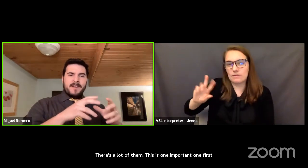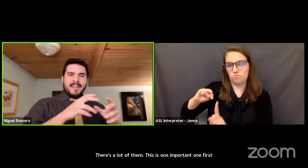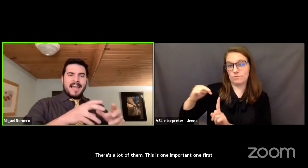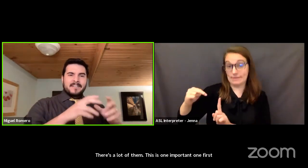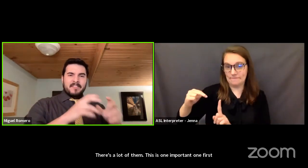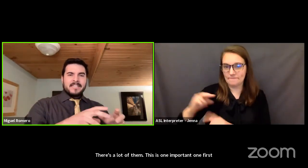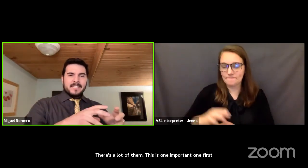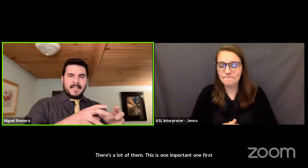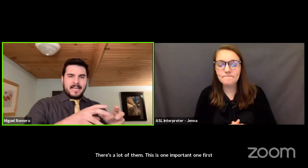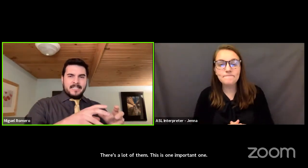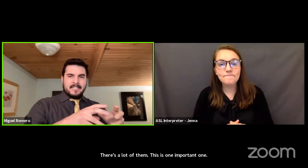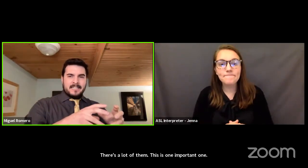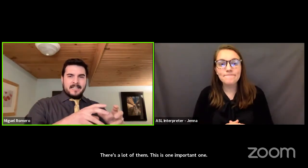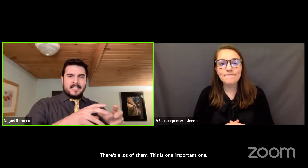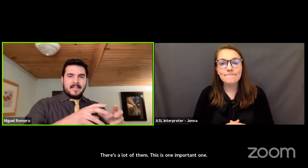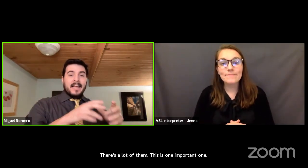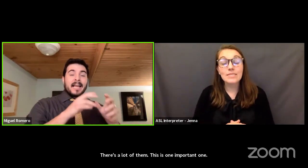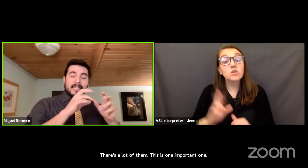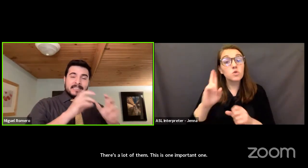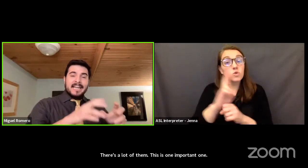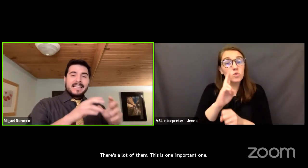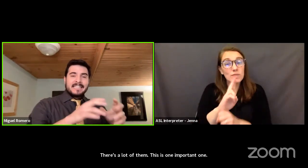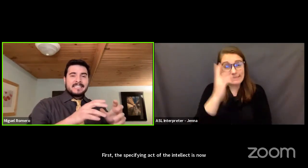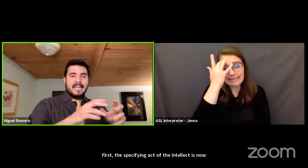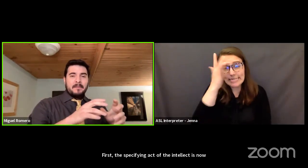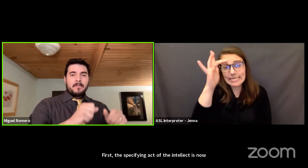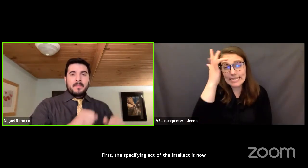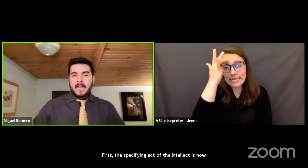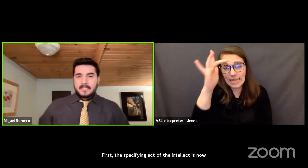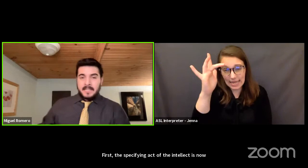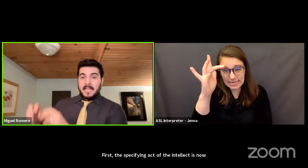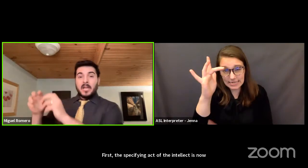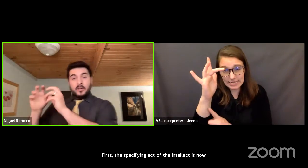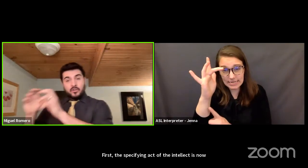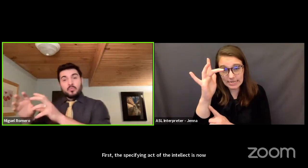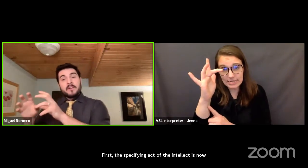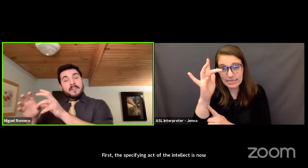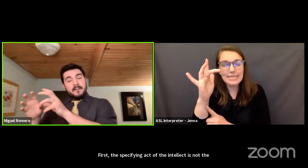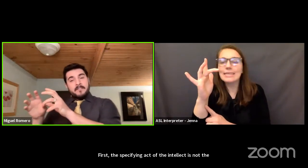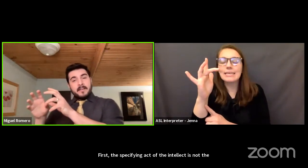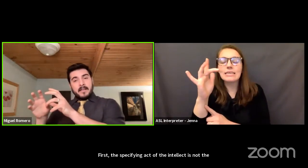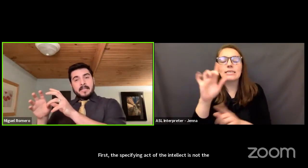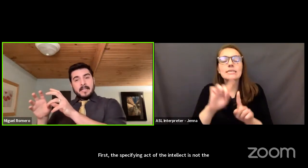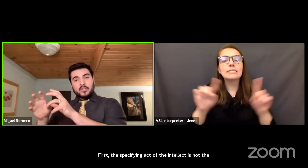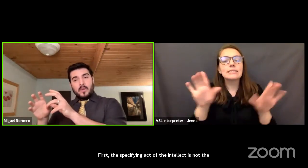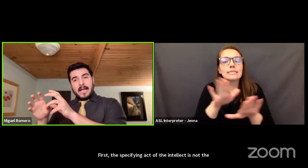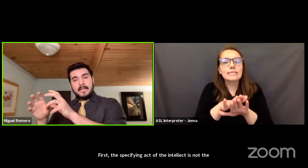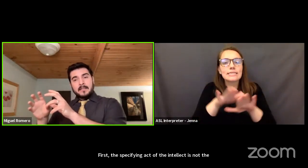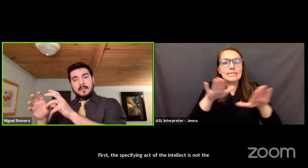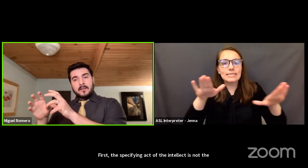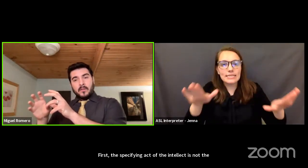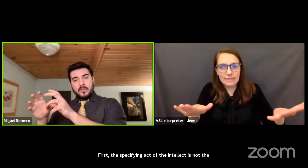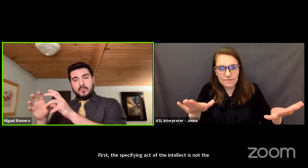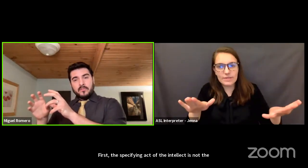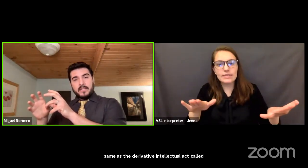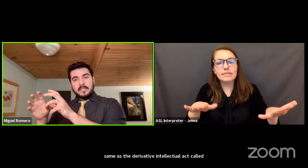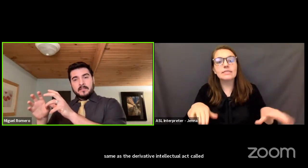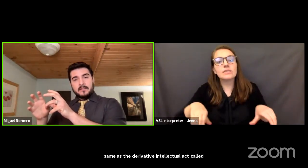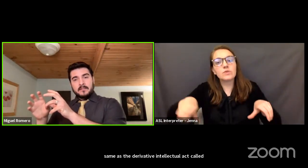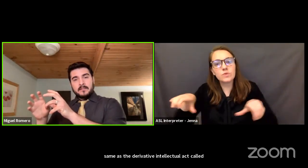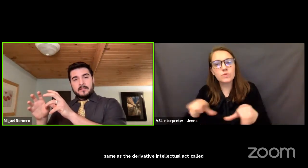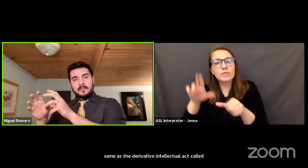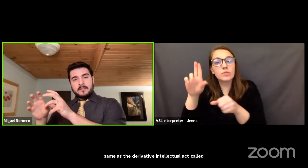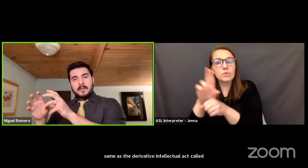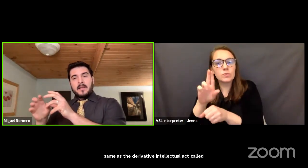the specifying act of the intellect is not the same as the derivative intellectual act called the use of